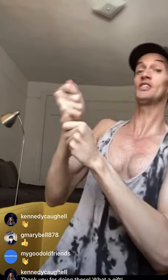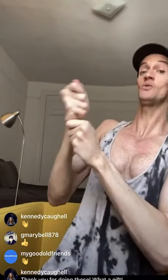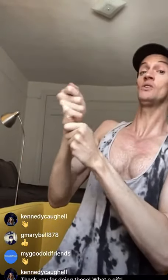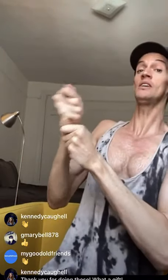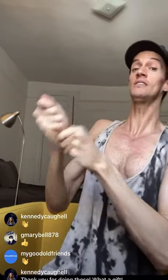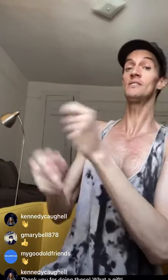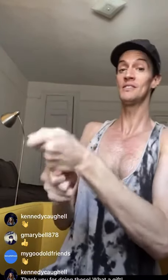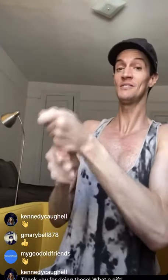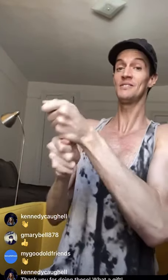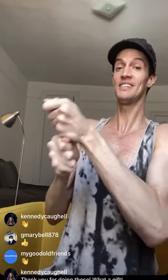whoa,